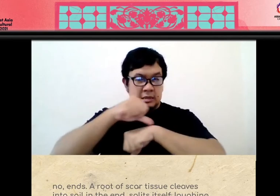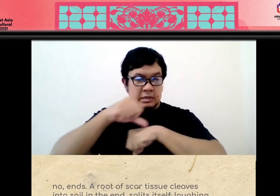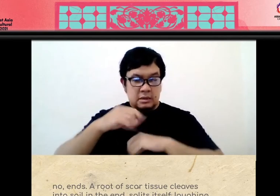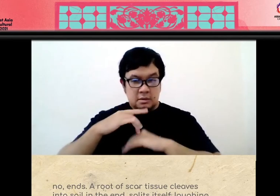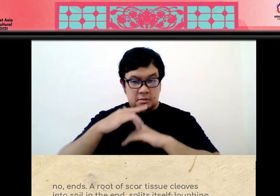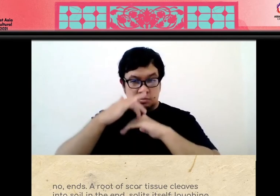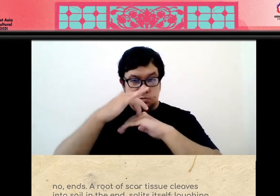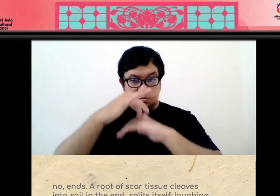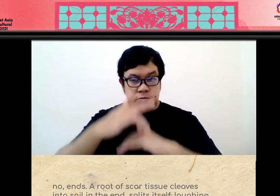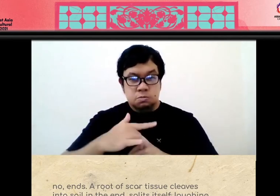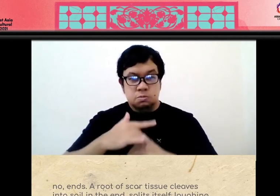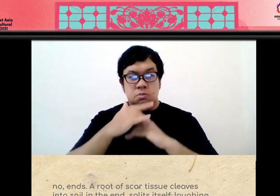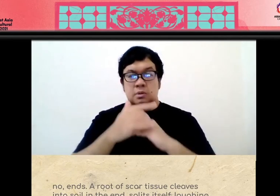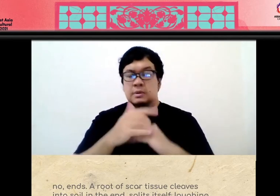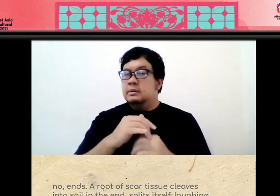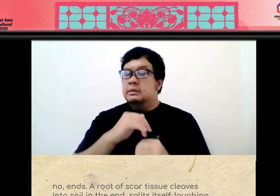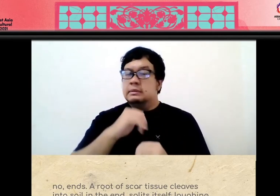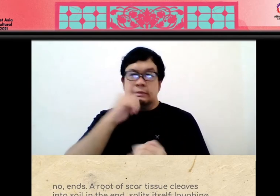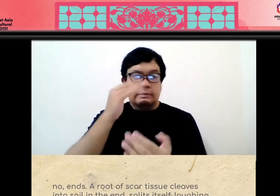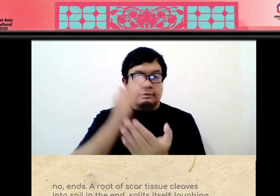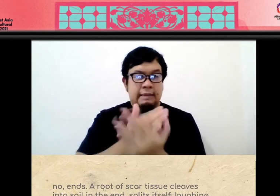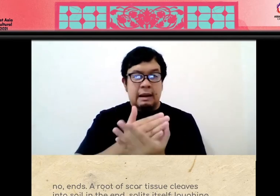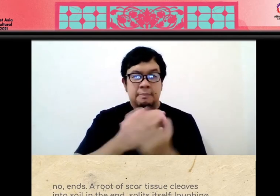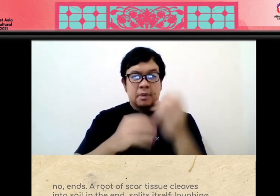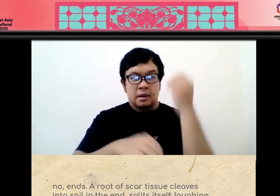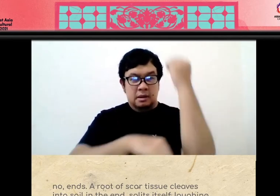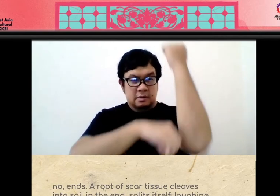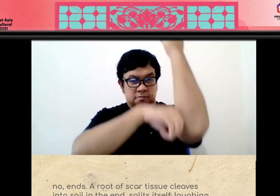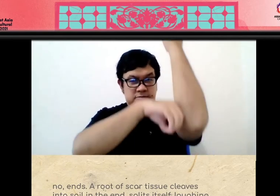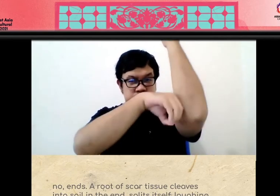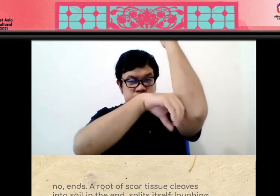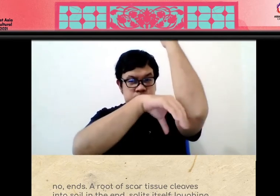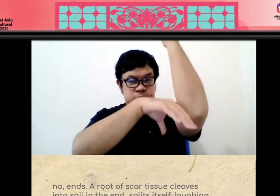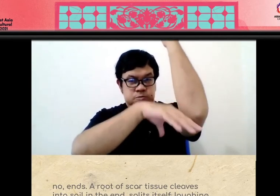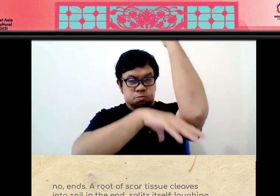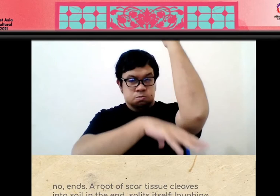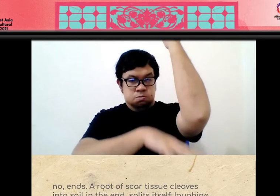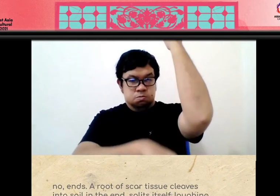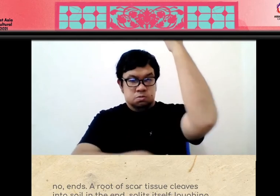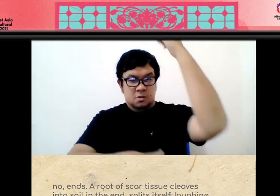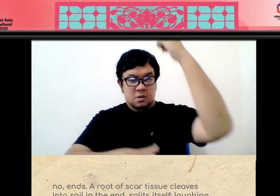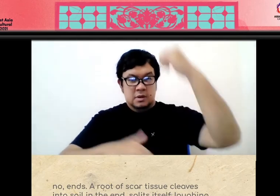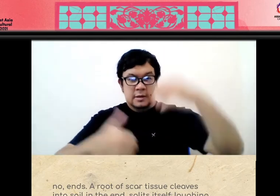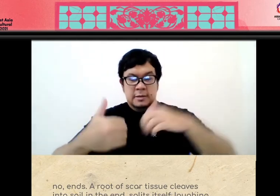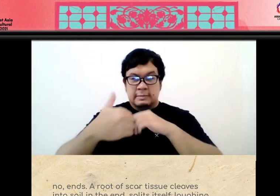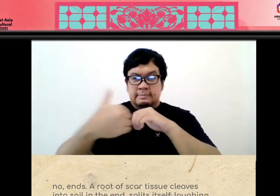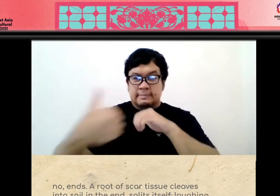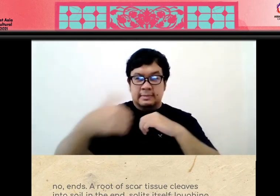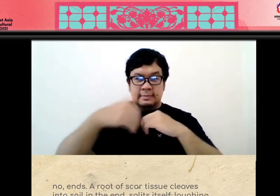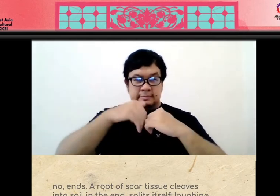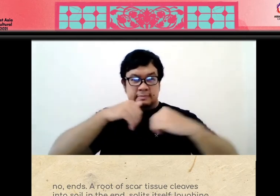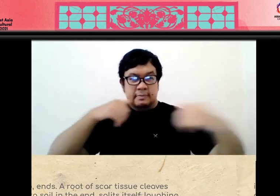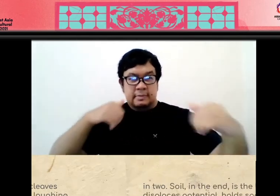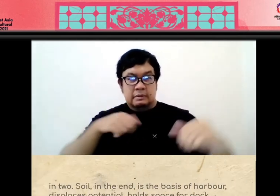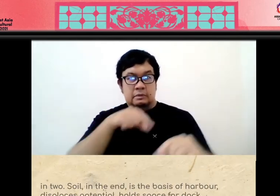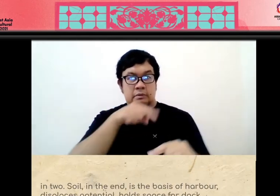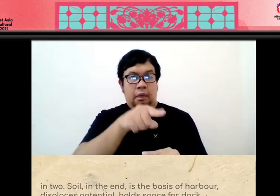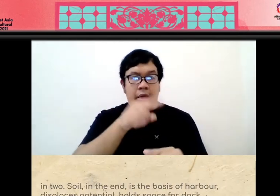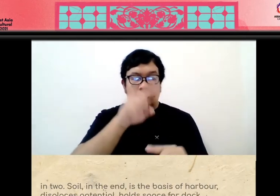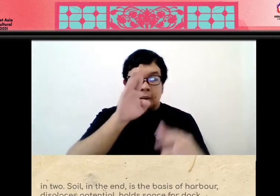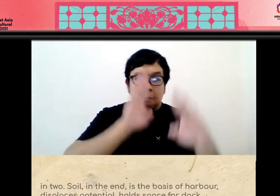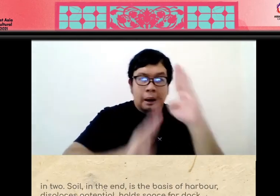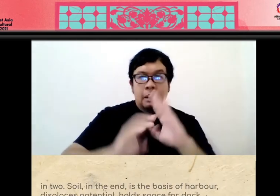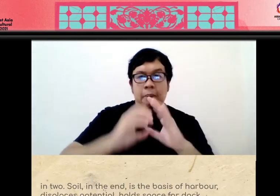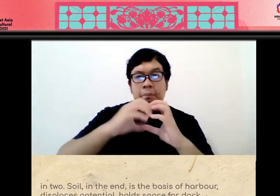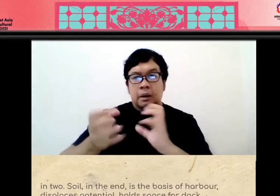cleaves into soil in the end, splits itself, laughing, in two. Soil in the